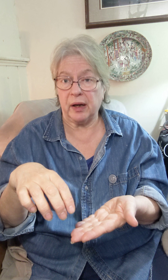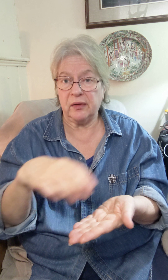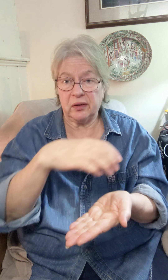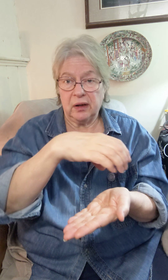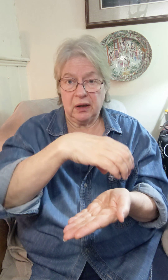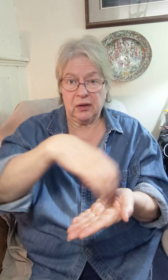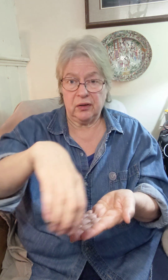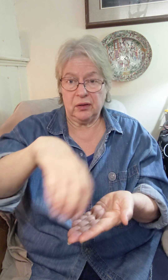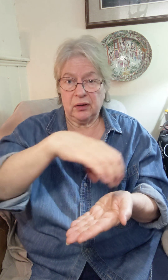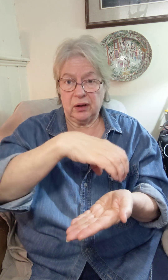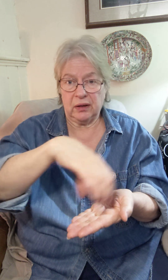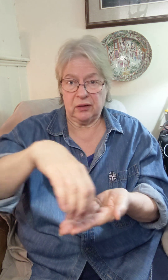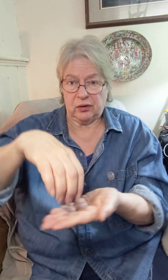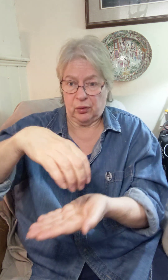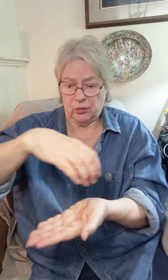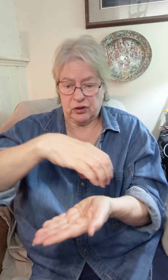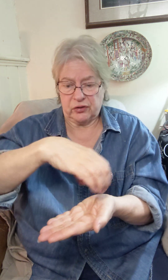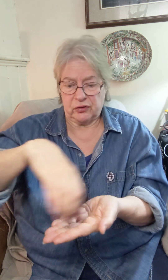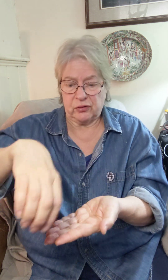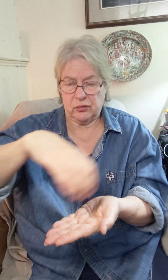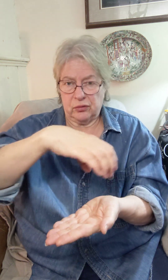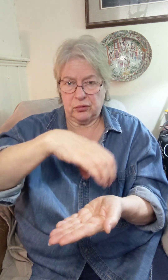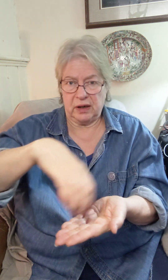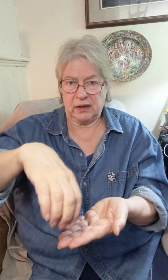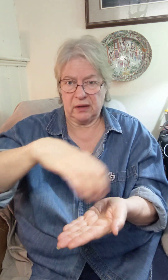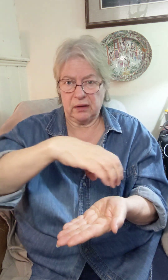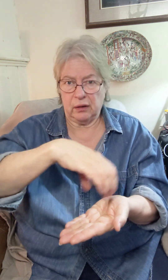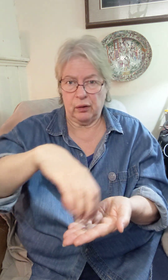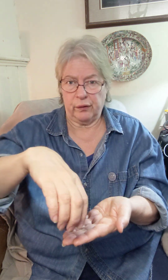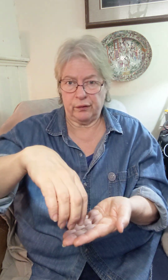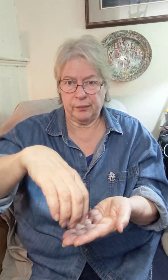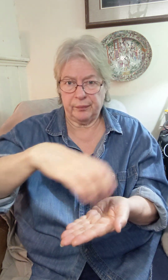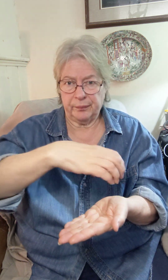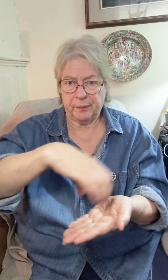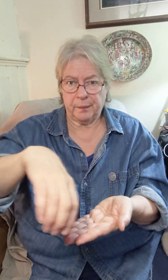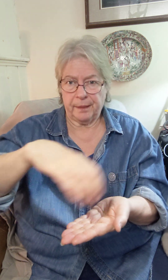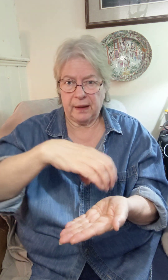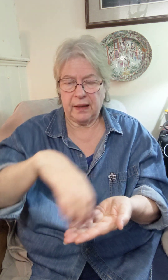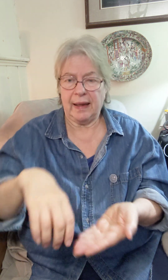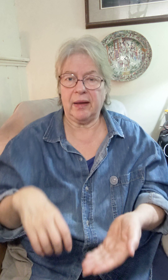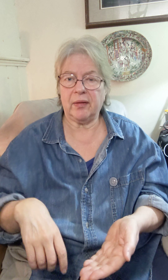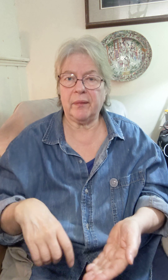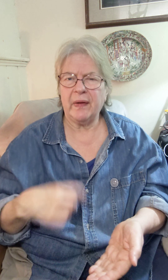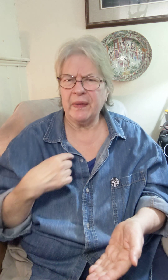breads. So just create that little loaf cake.